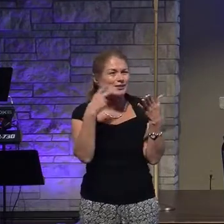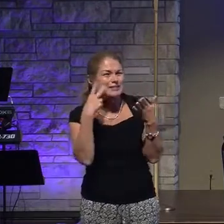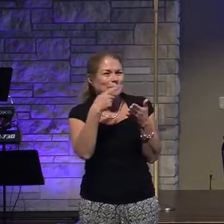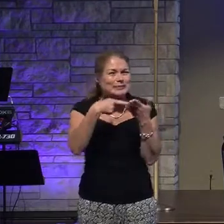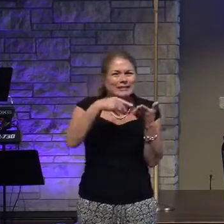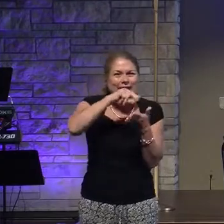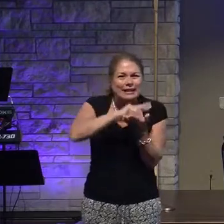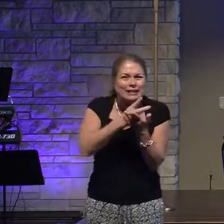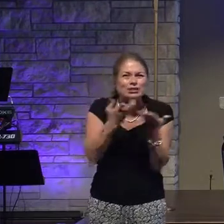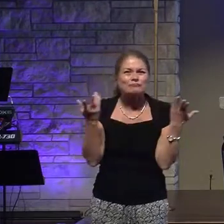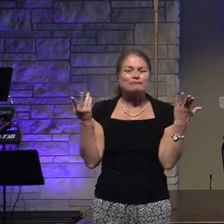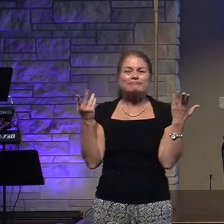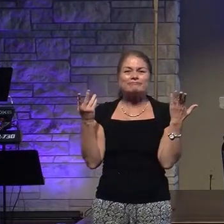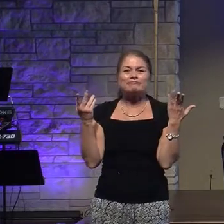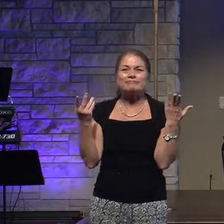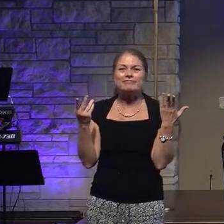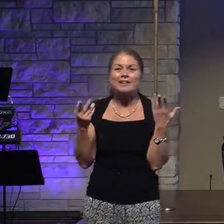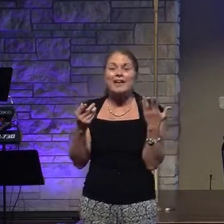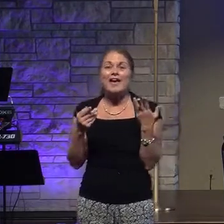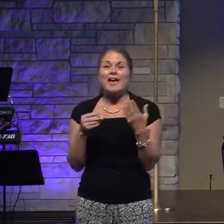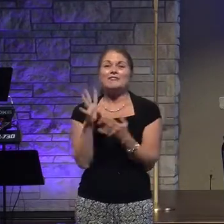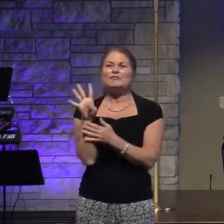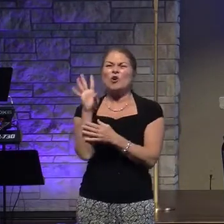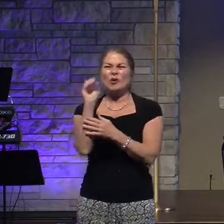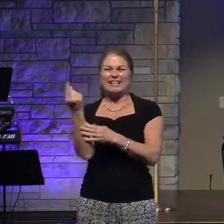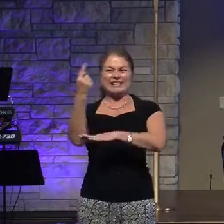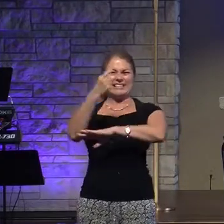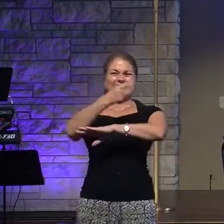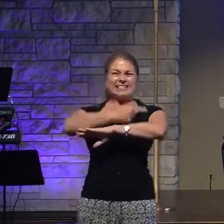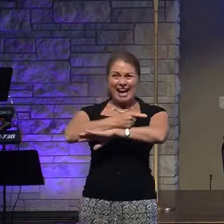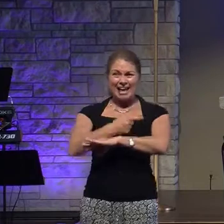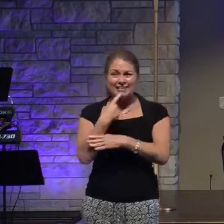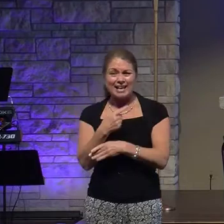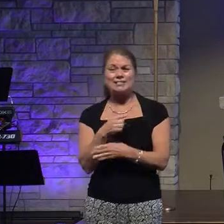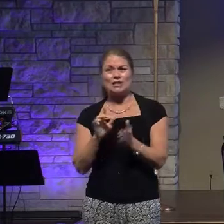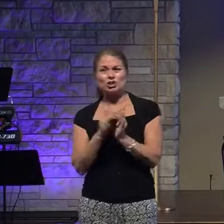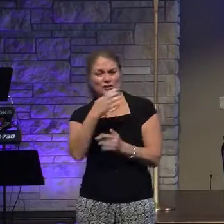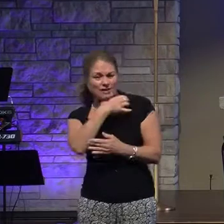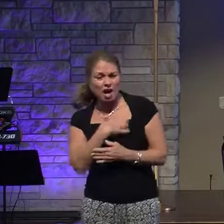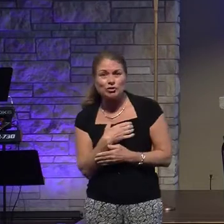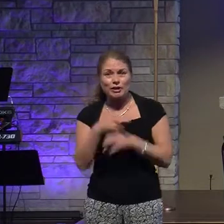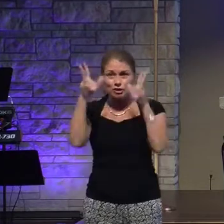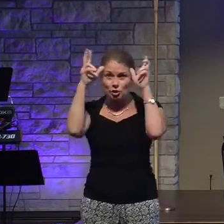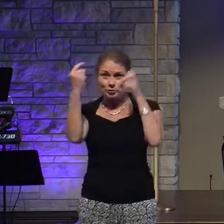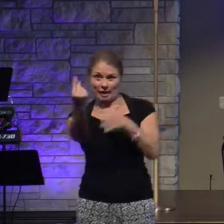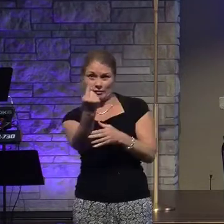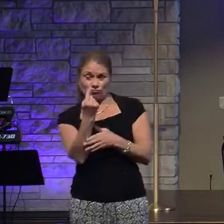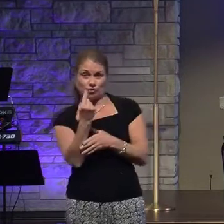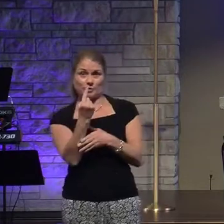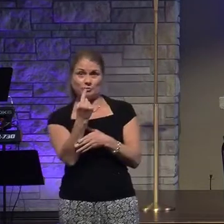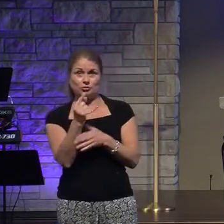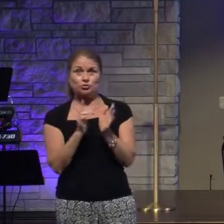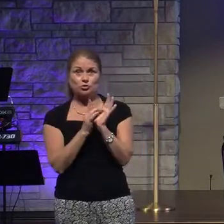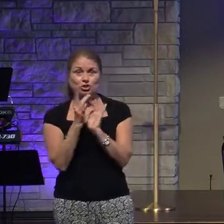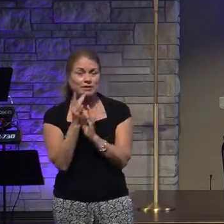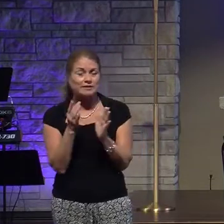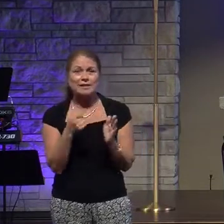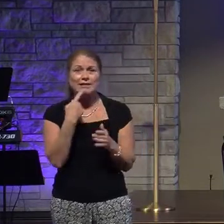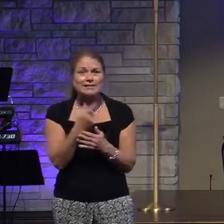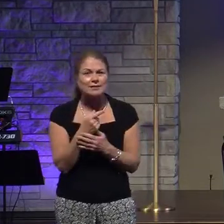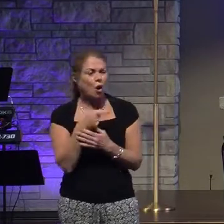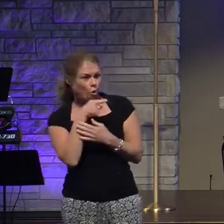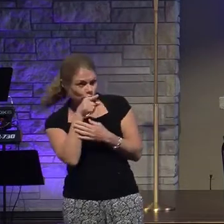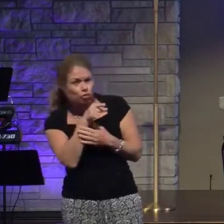little peckish again, right? After 40 days, it says Jesus is hungry. And so Satan comes to him and says,